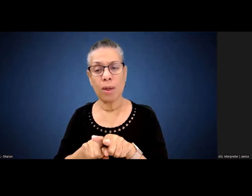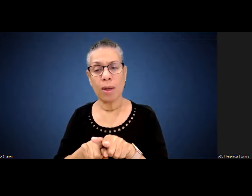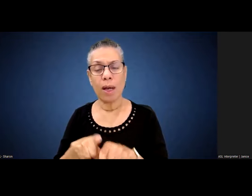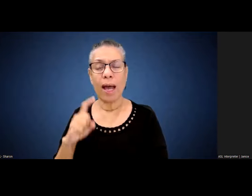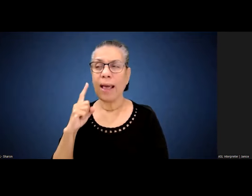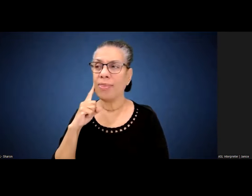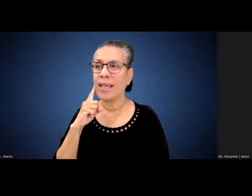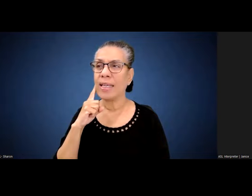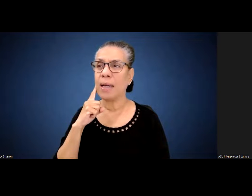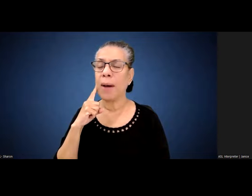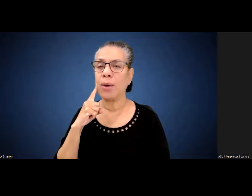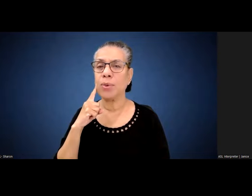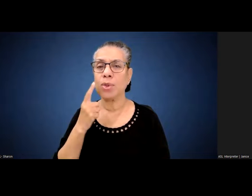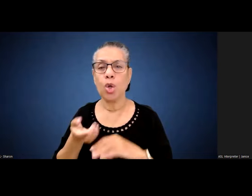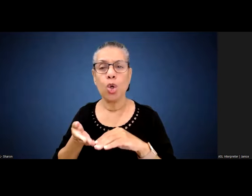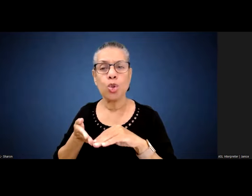about cumulative,